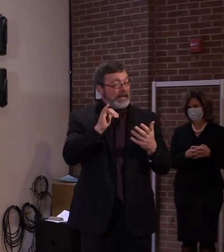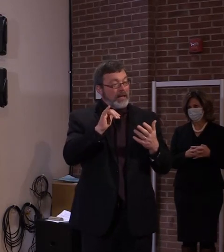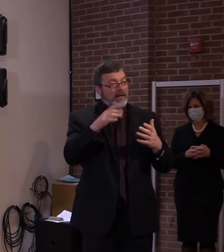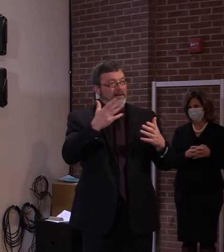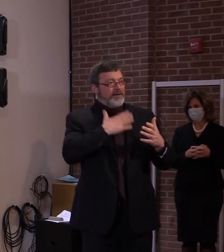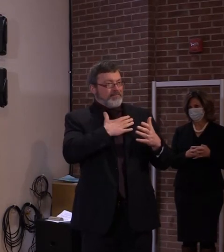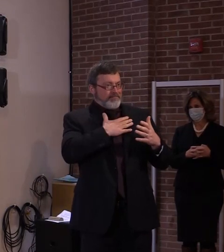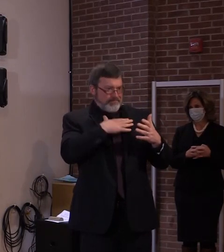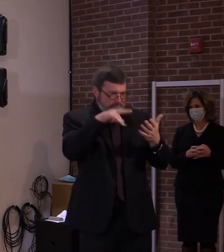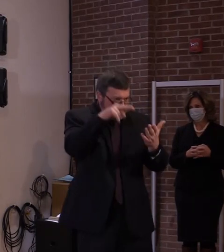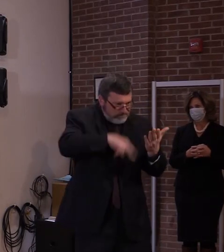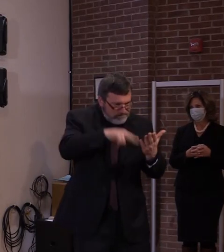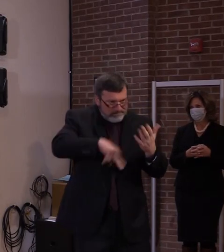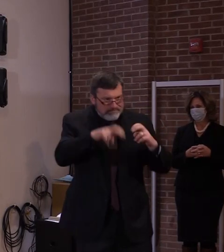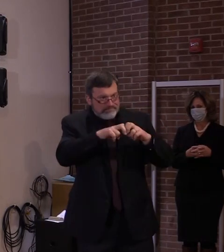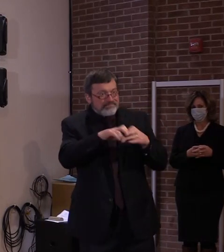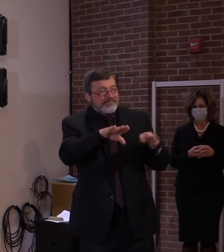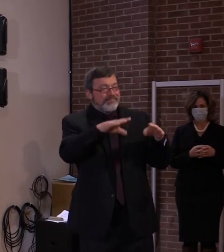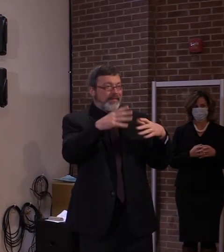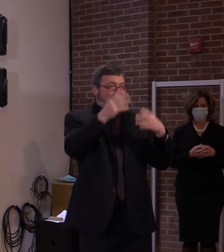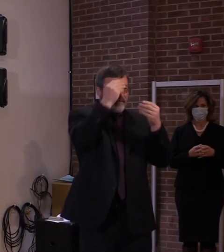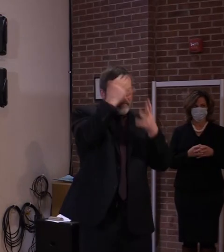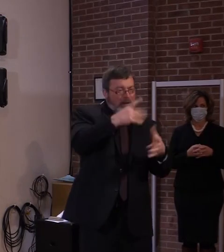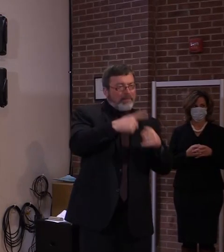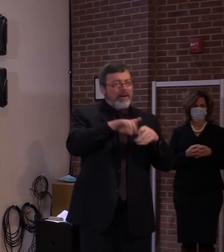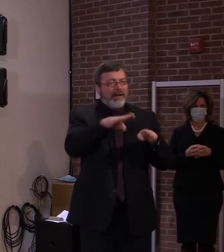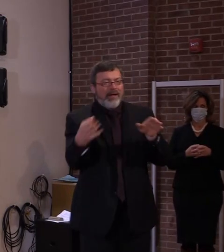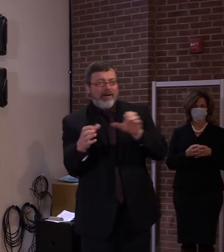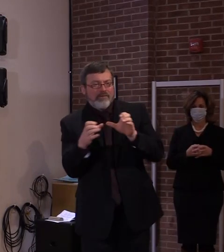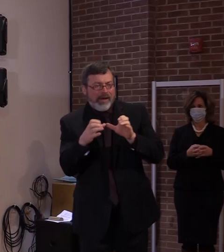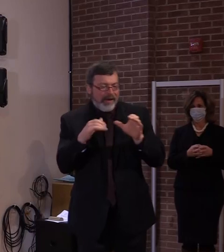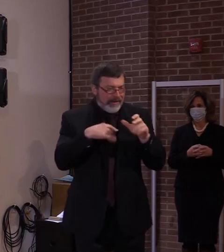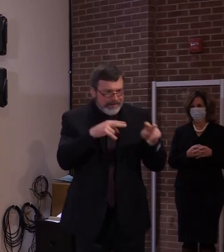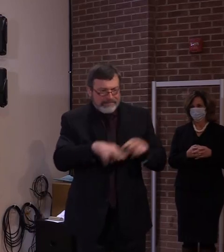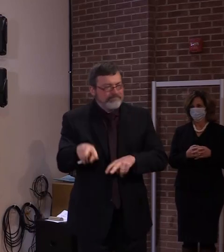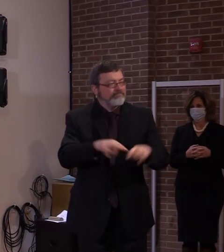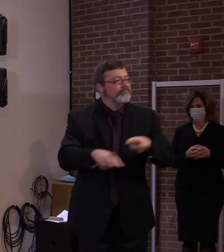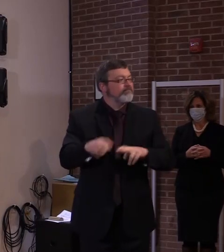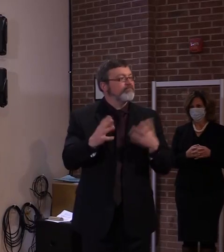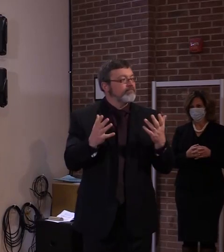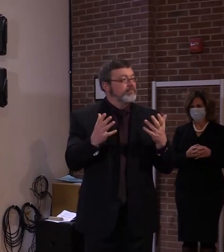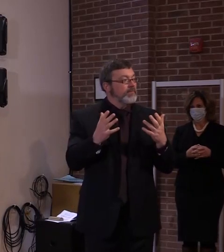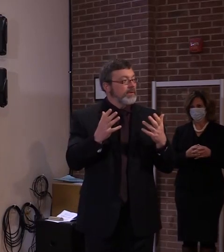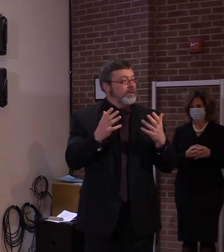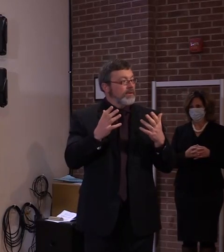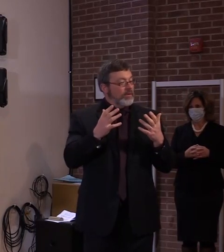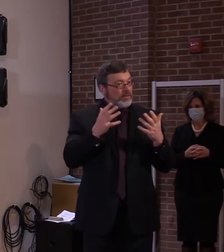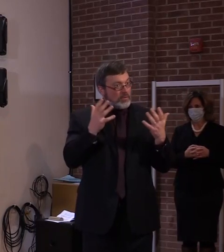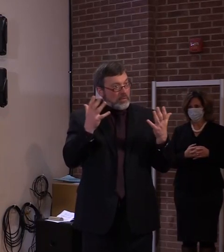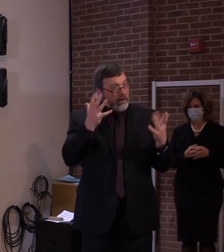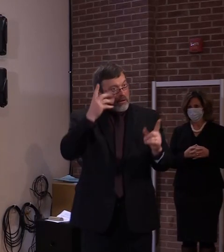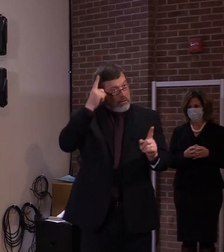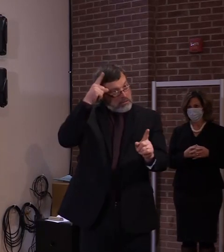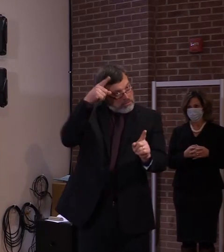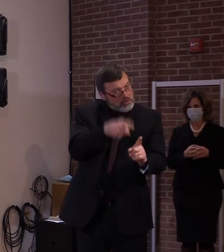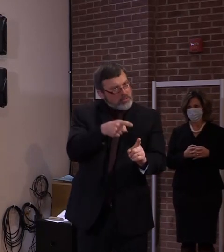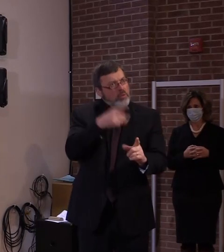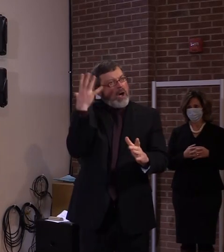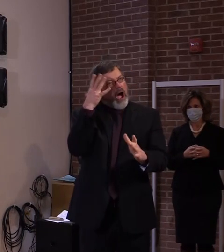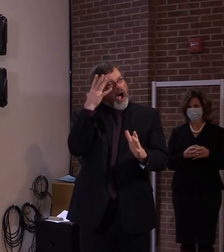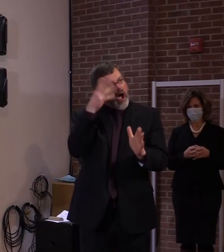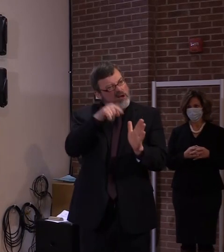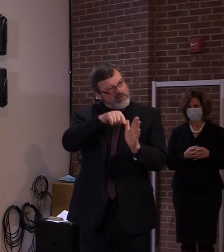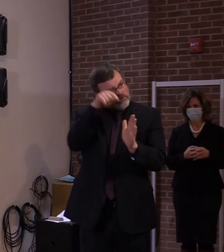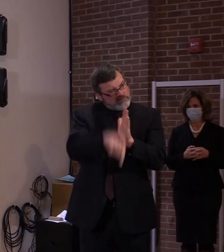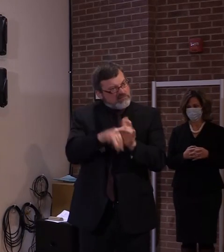case is easily decipherable. But my instinct about the Delta surge,